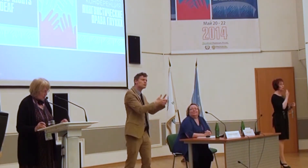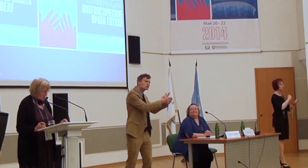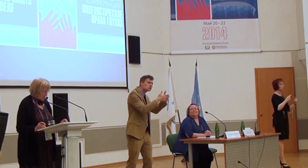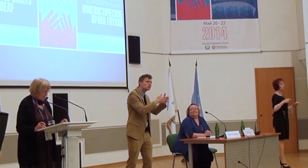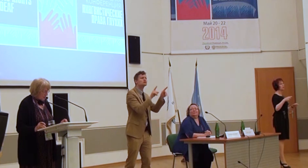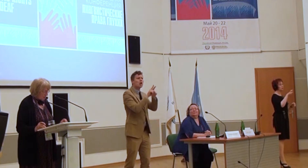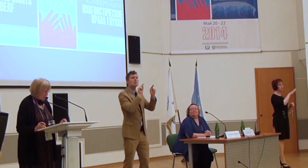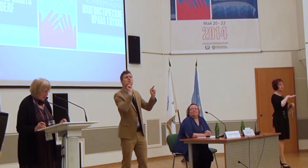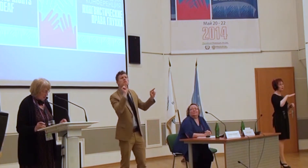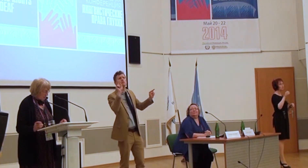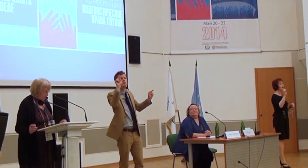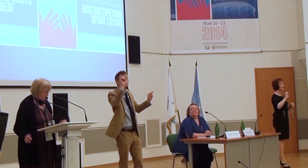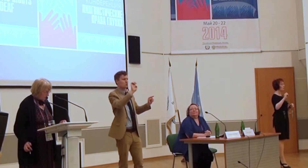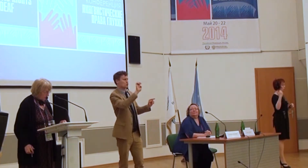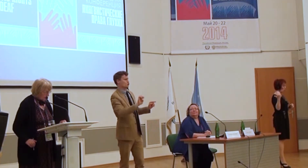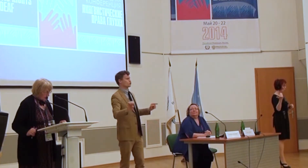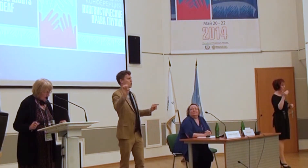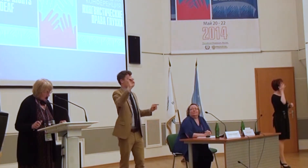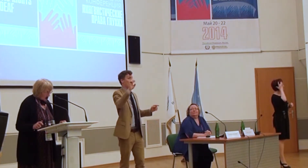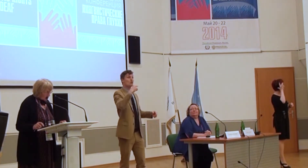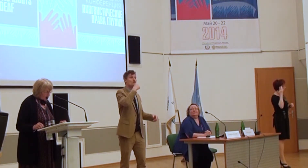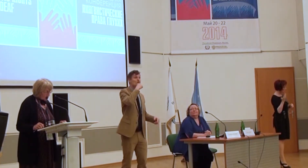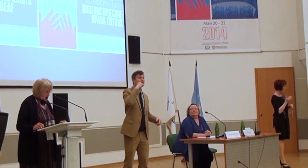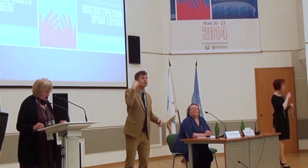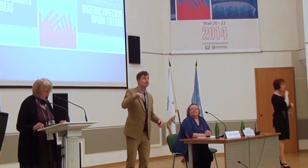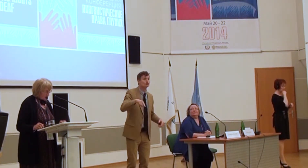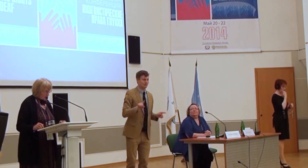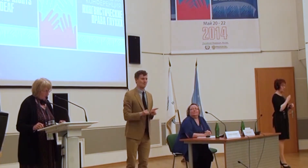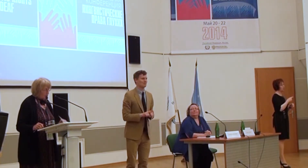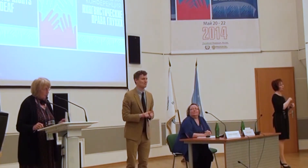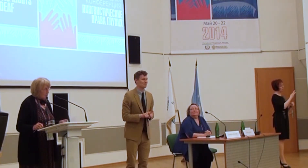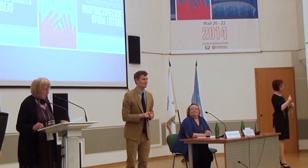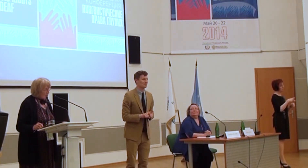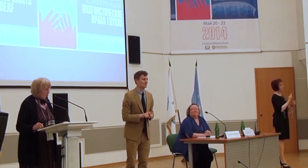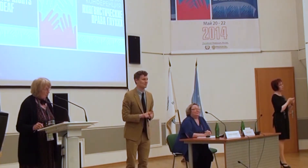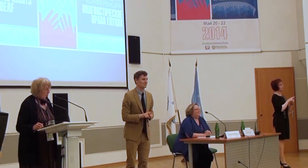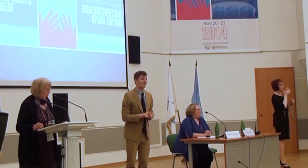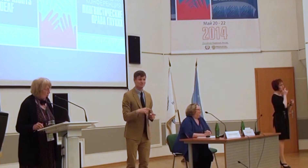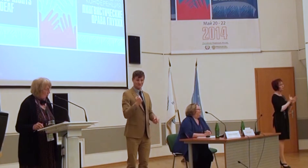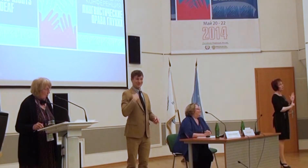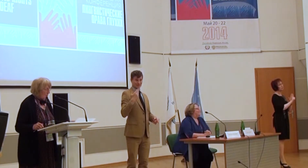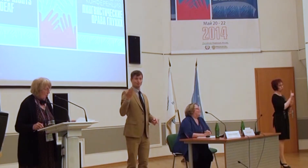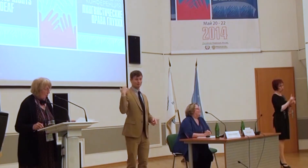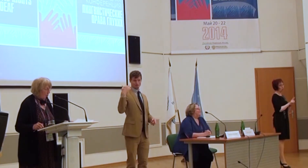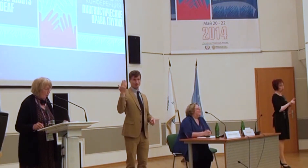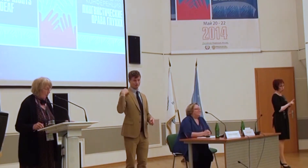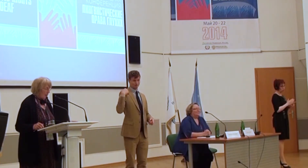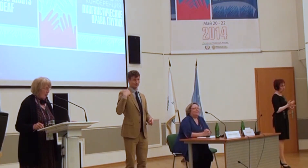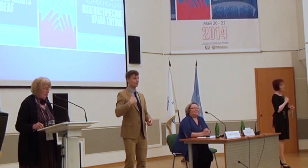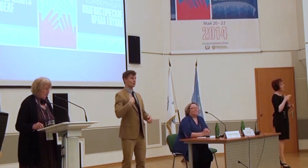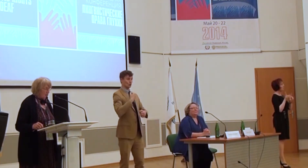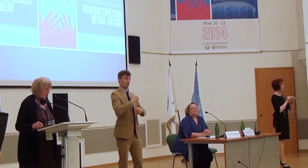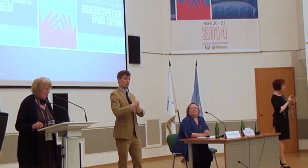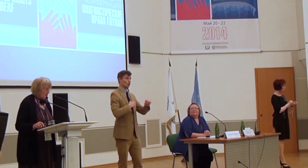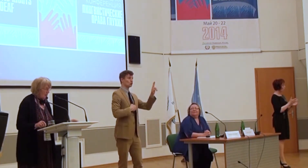in Russia at about the same time. I was fortunate enough to be involved in the developing programs in both the UK